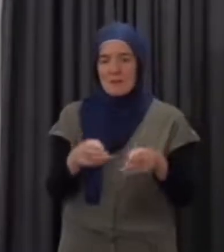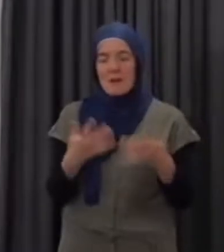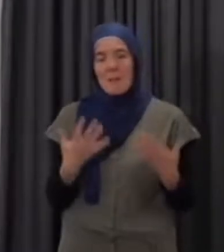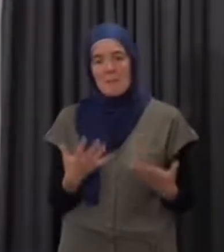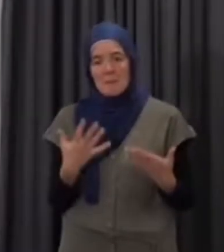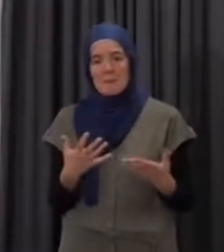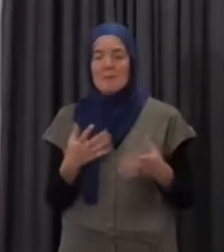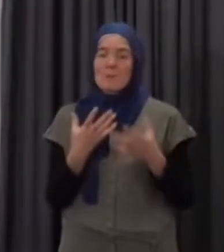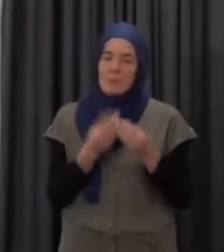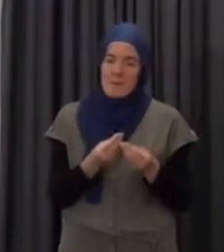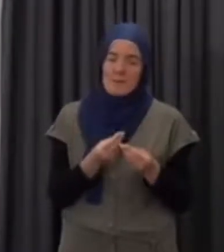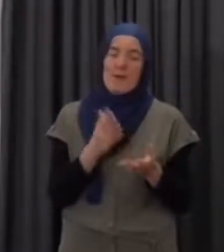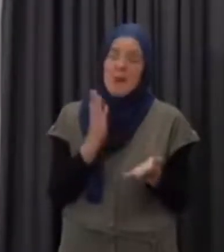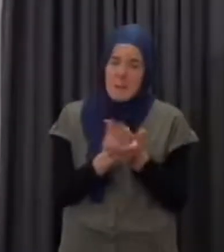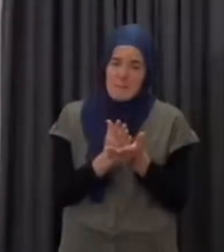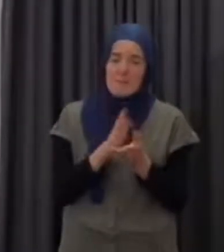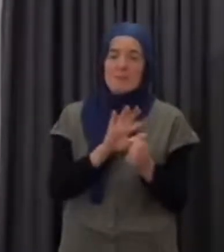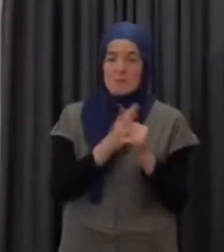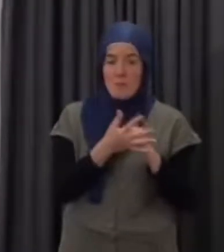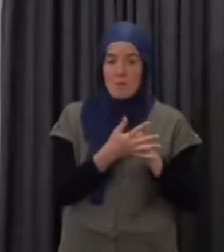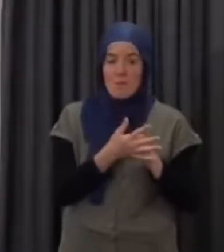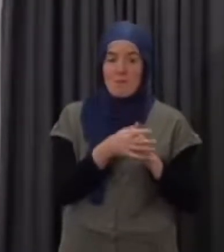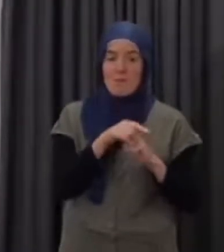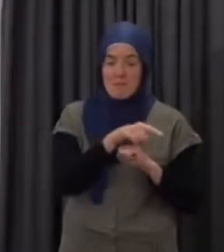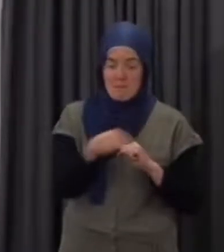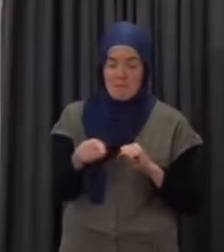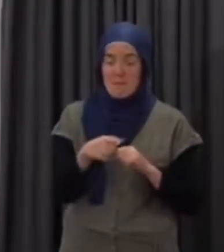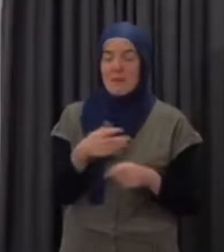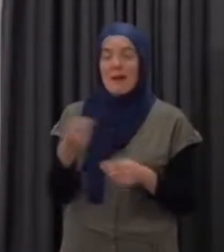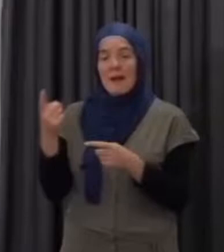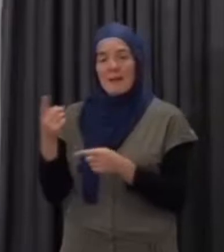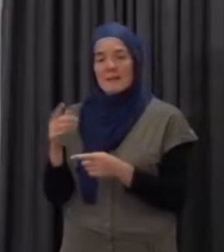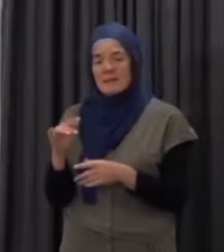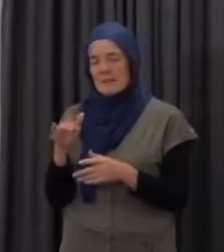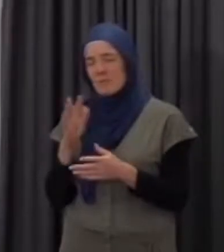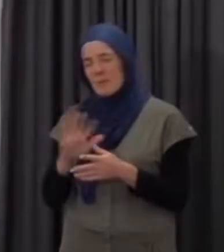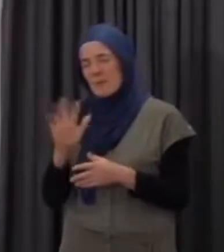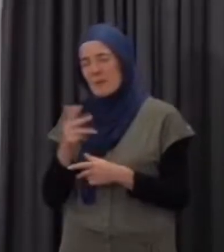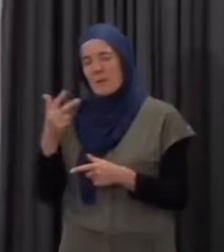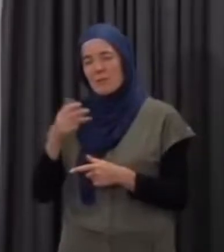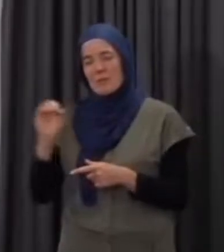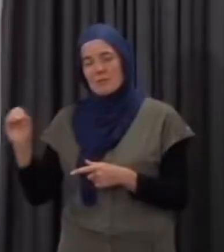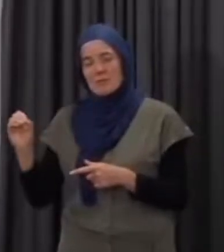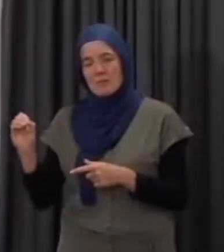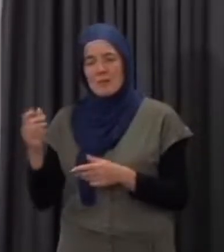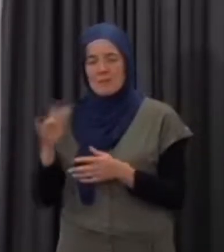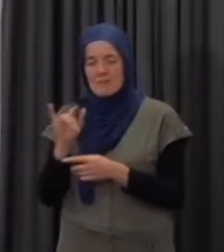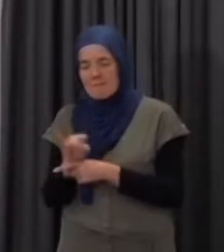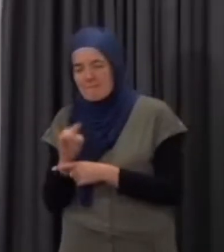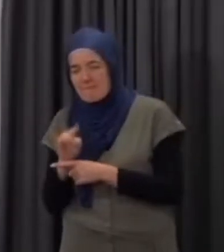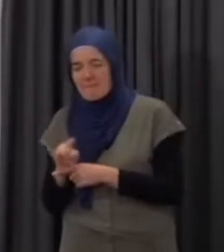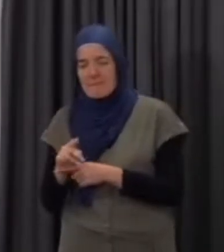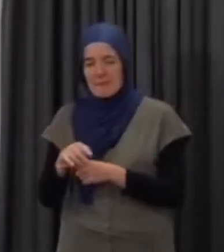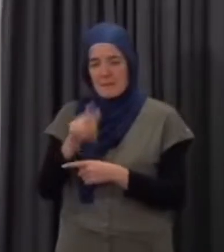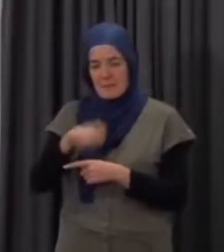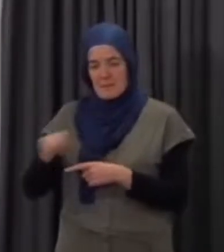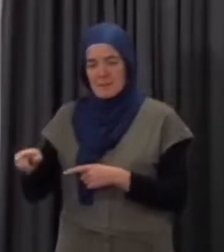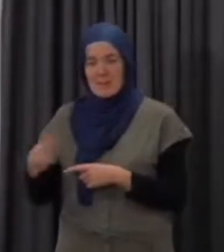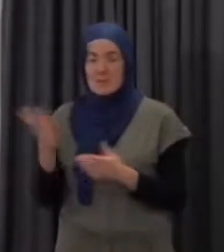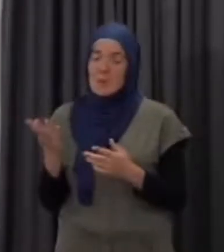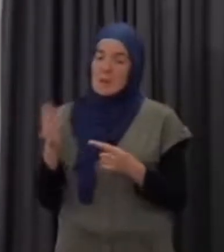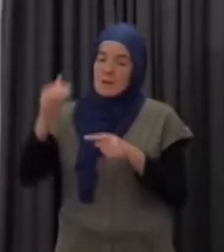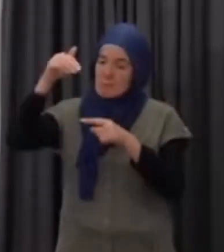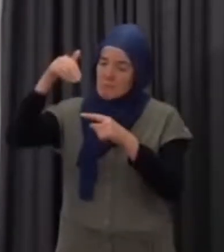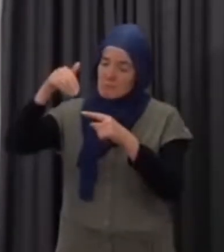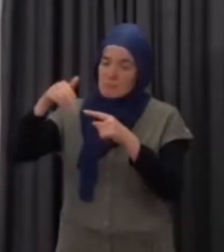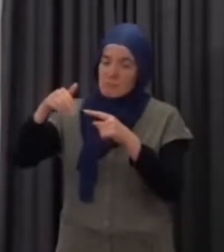cases. This is lower than last week, and the lowest number of COVID-related hospital patients since the beginning of April.